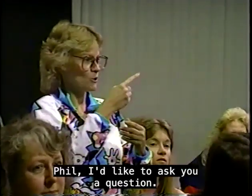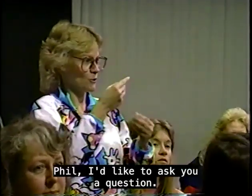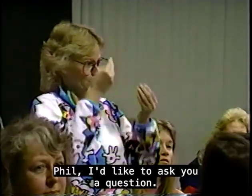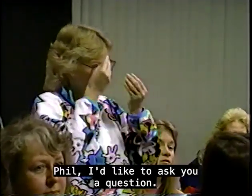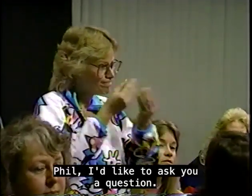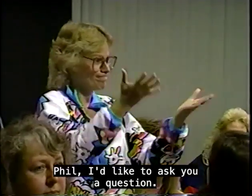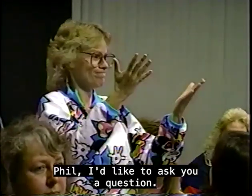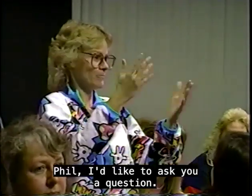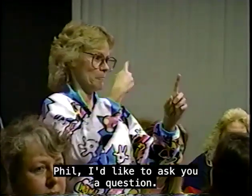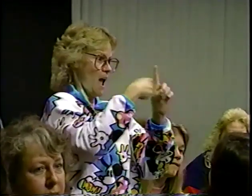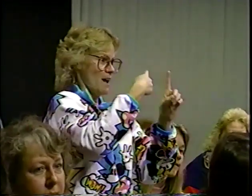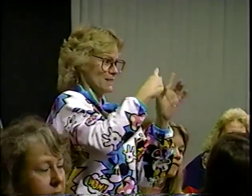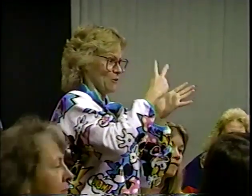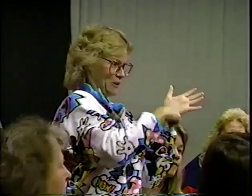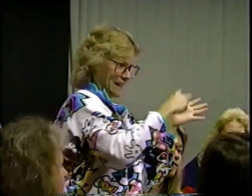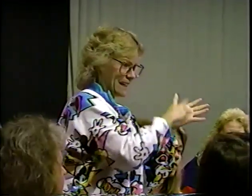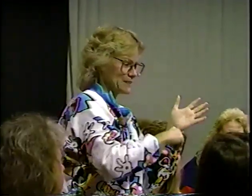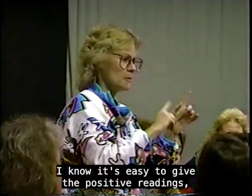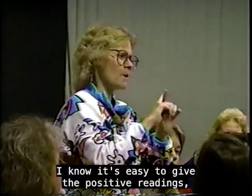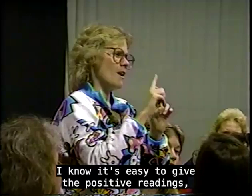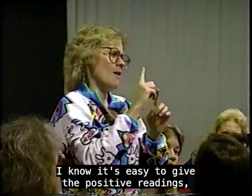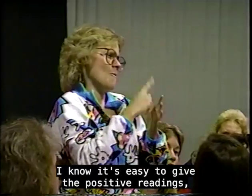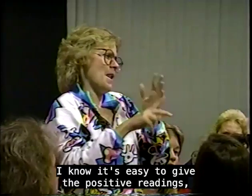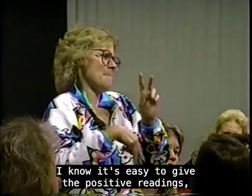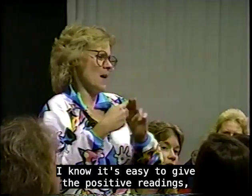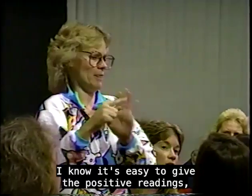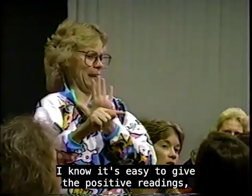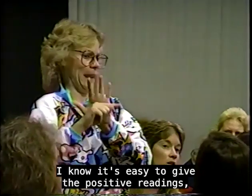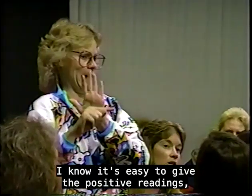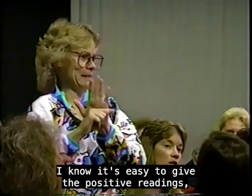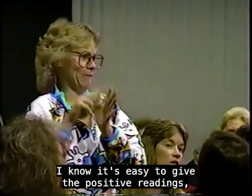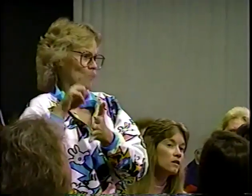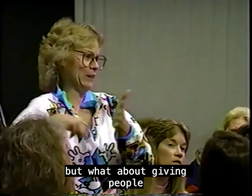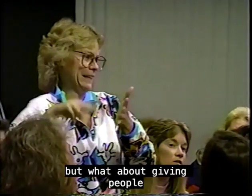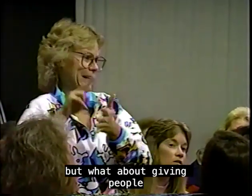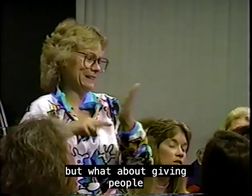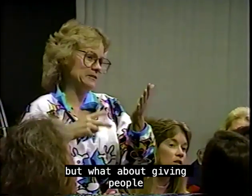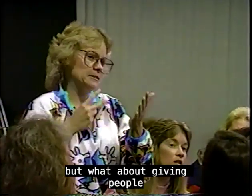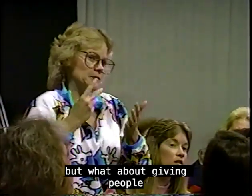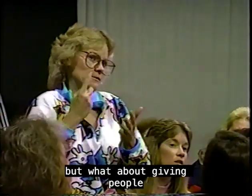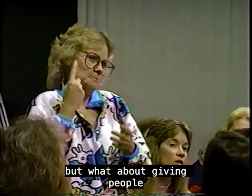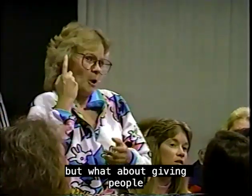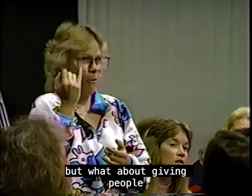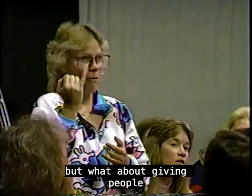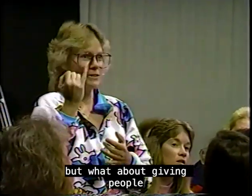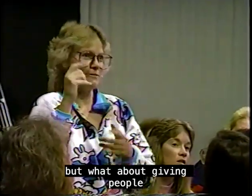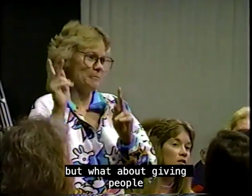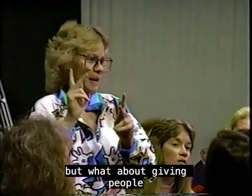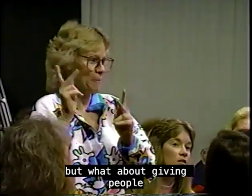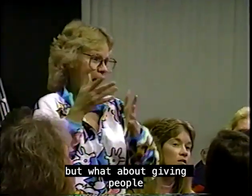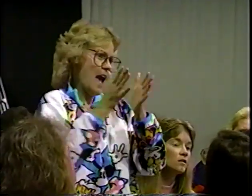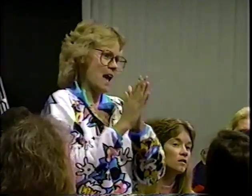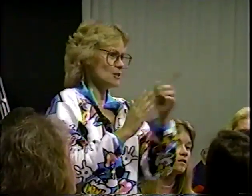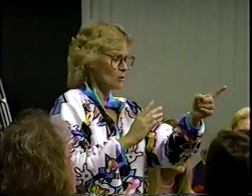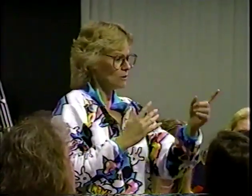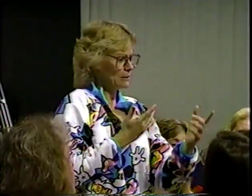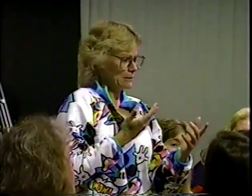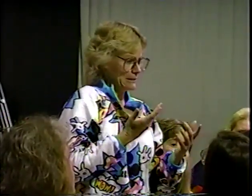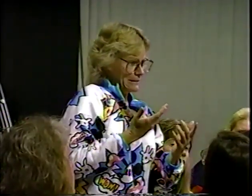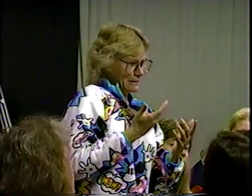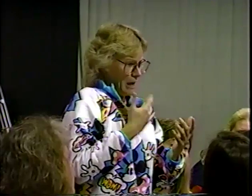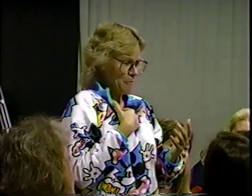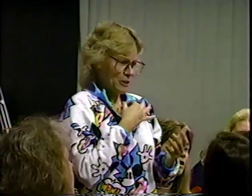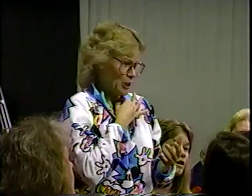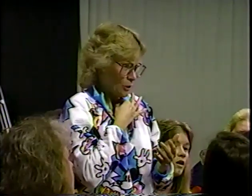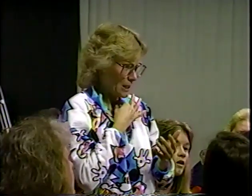Phil, I'd like to ask you a question. I know it's easy to give the positive readings, but what about giving people negative readings?